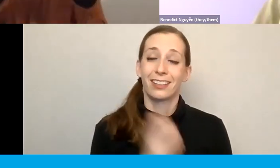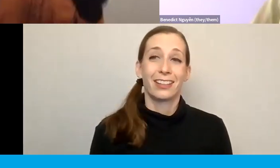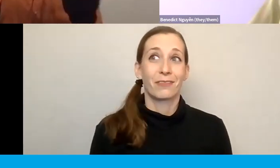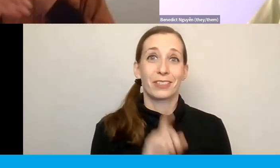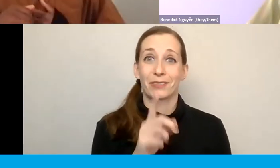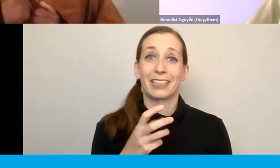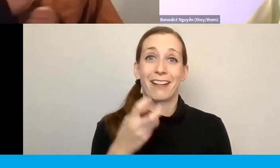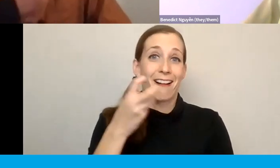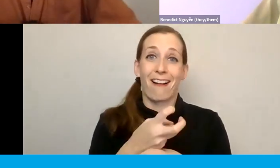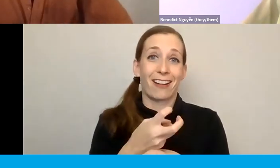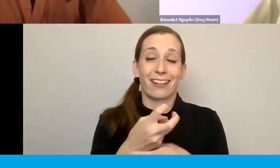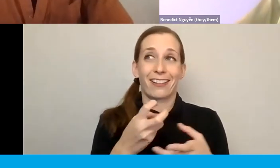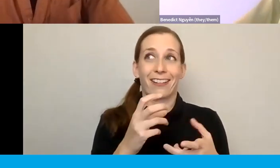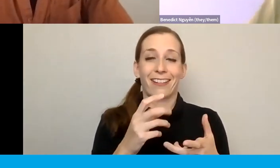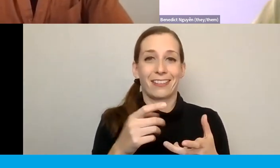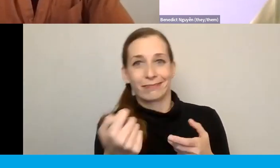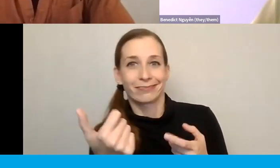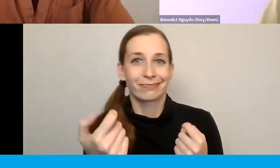just be like, okay, here you go. Like, I really,